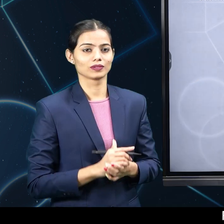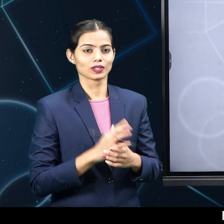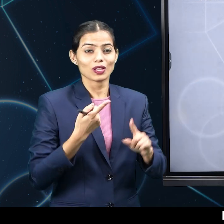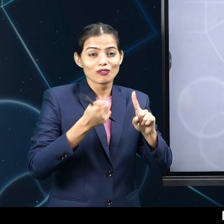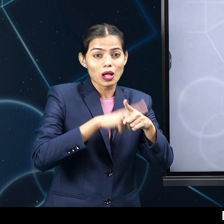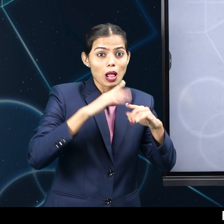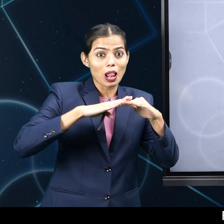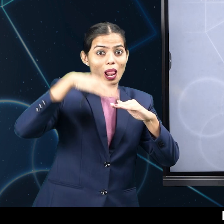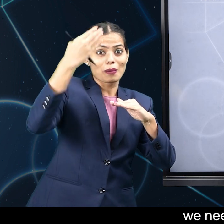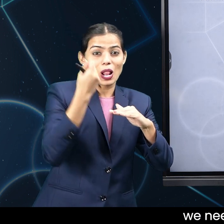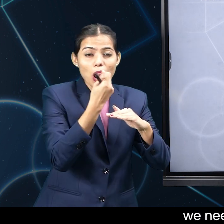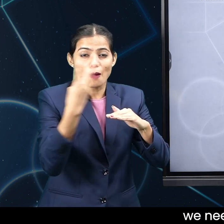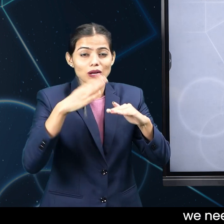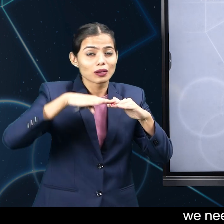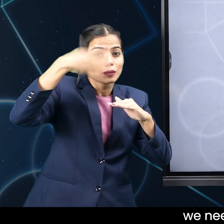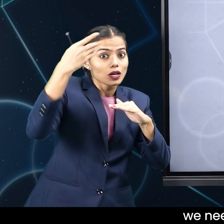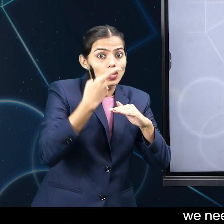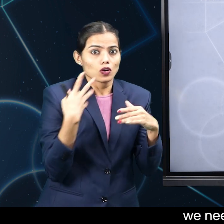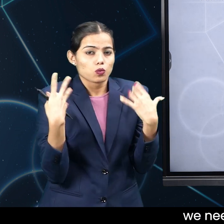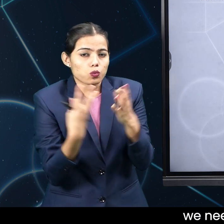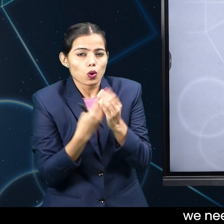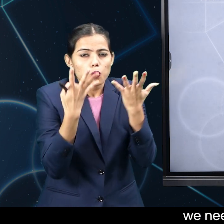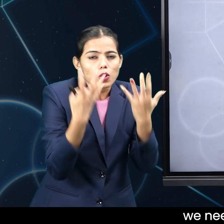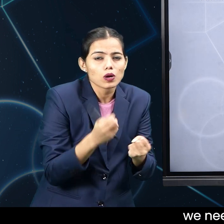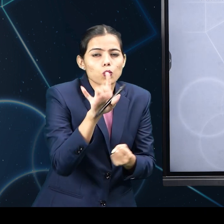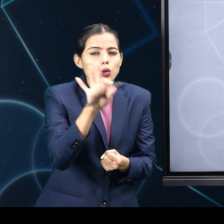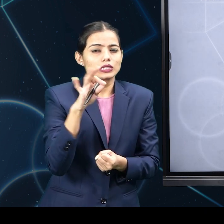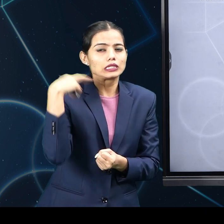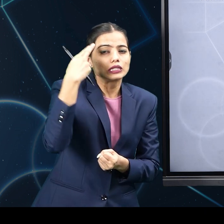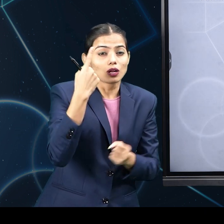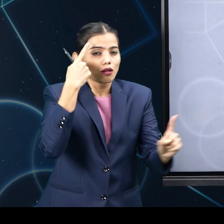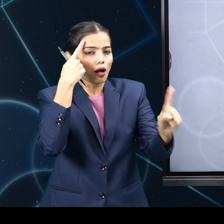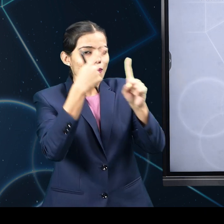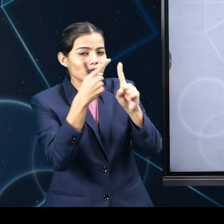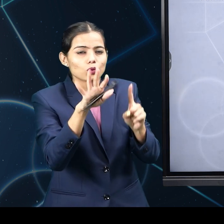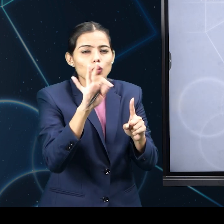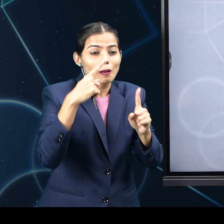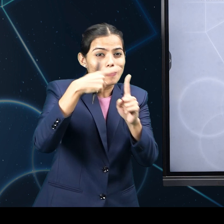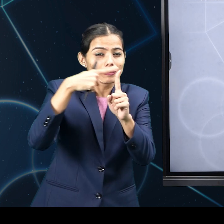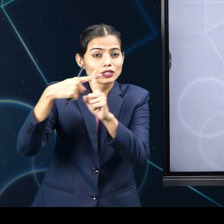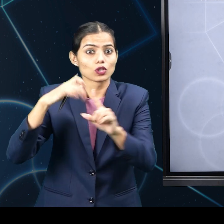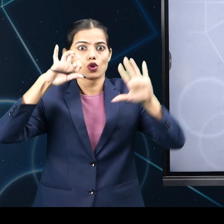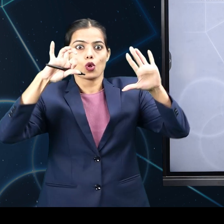From the above figure, we need to select those outcomes whose sum is 9.